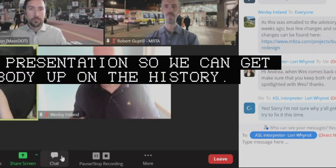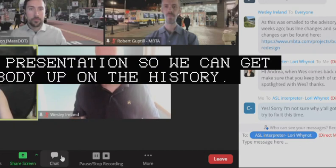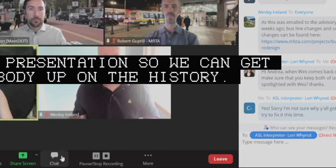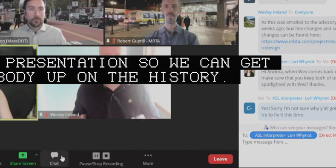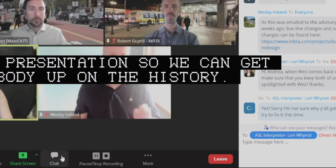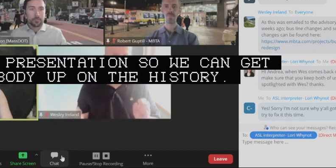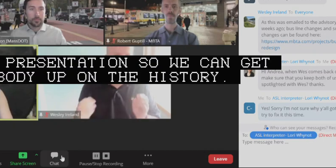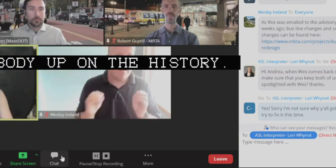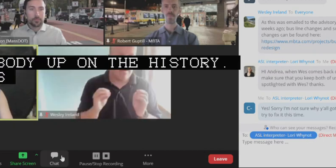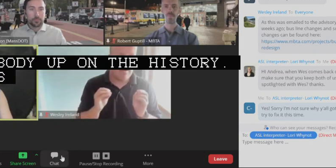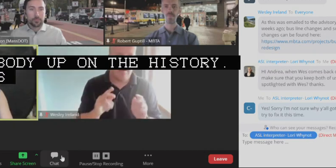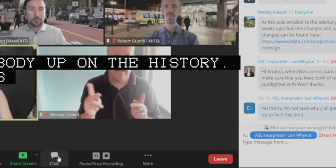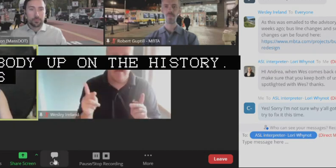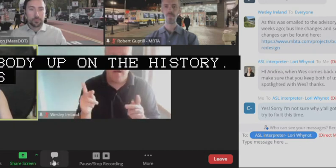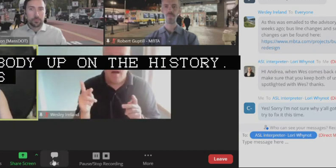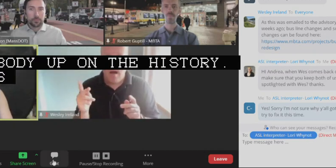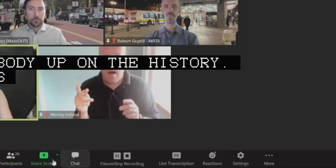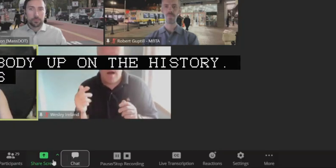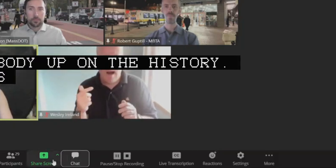Okay, one moment.